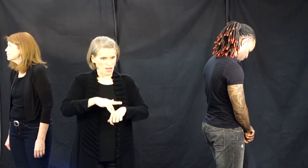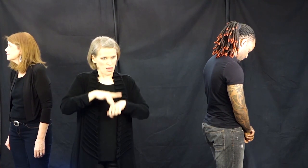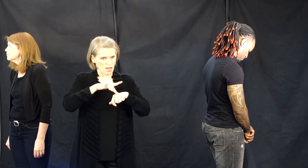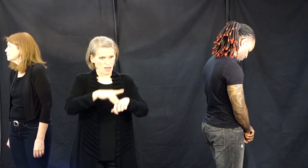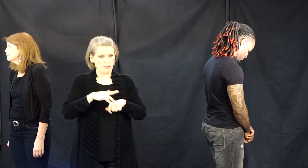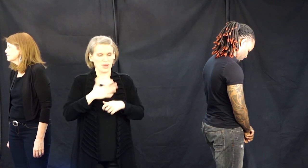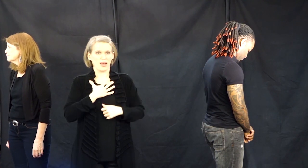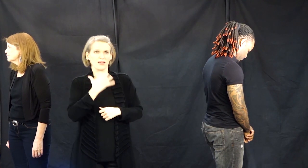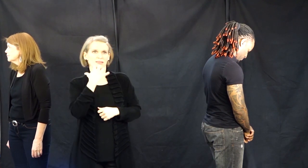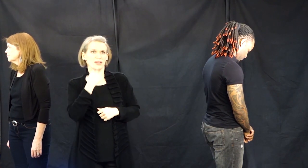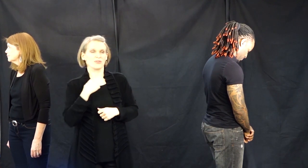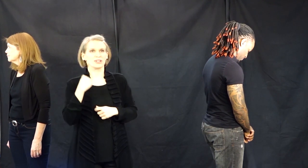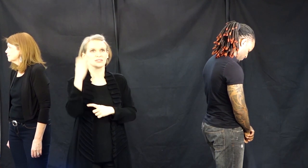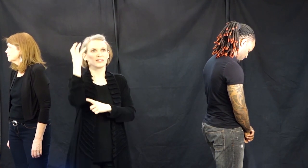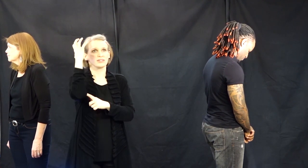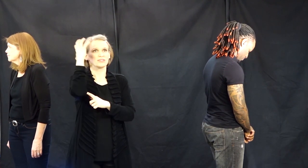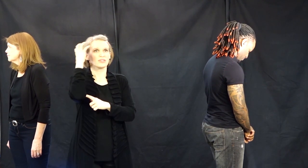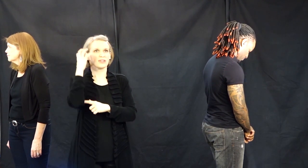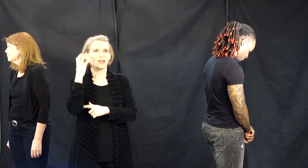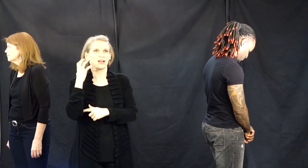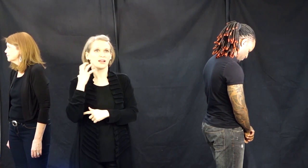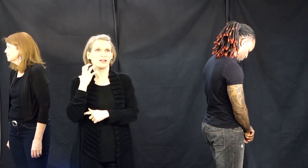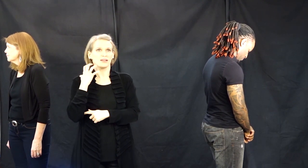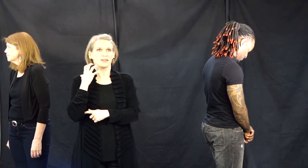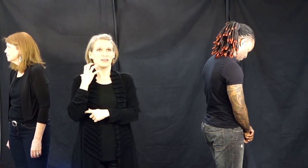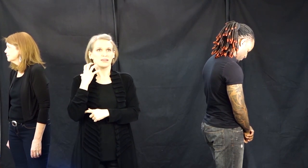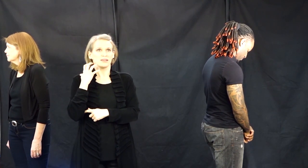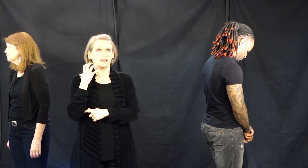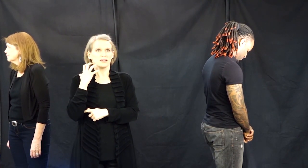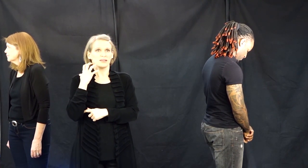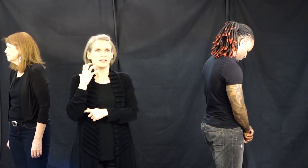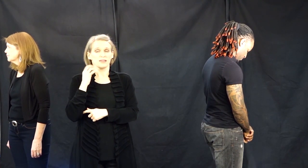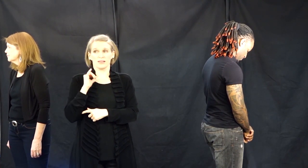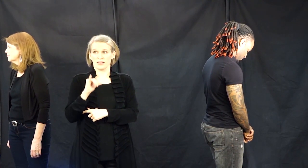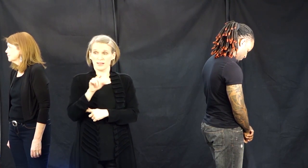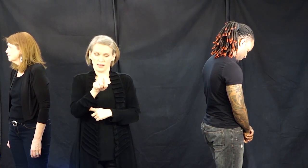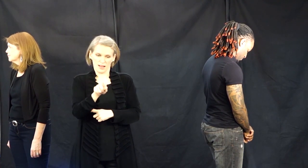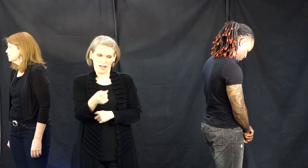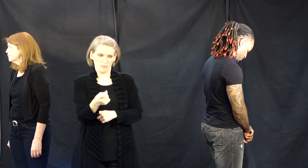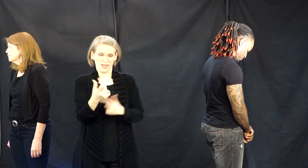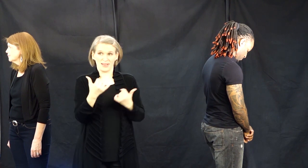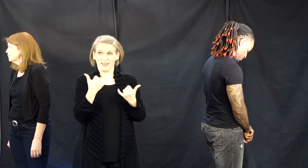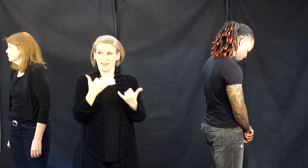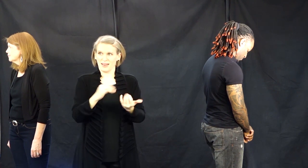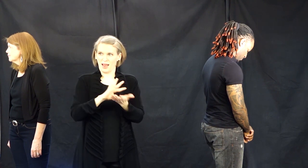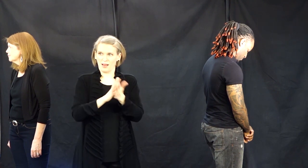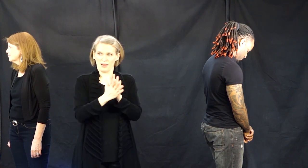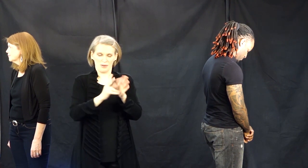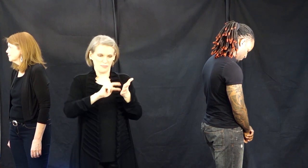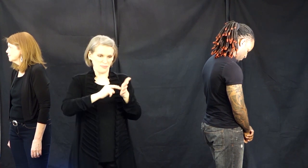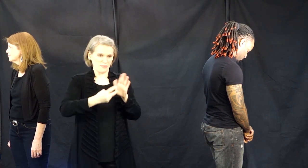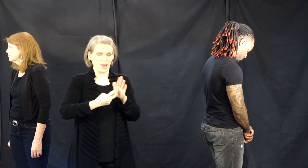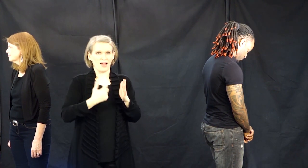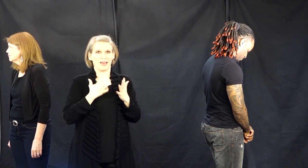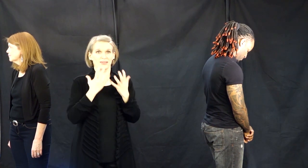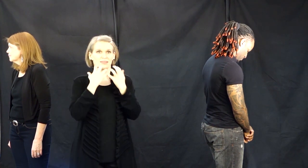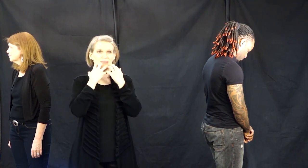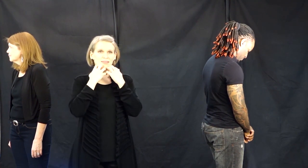says, my dearest Angelica, with a comma after dearest. You've written, my